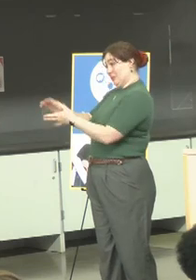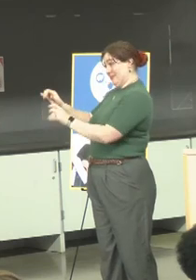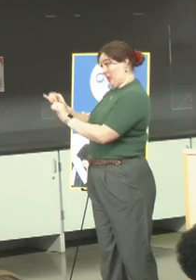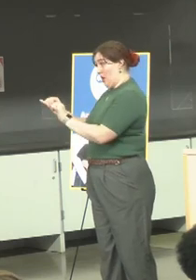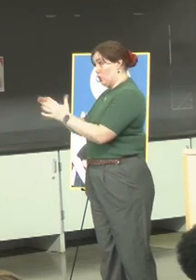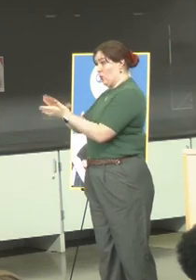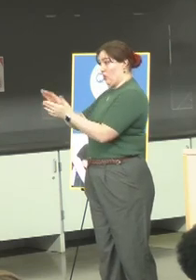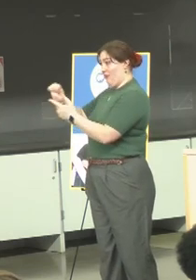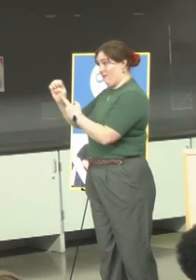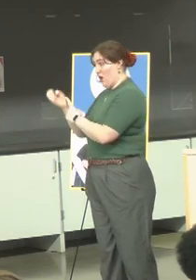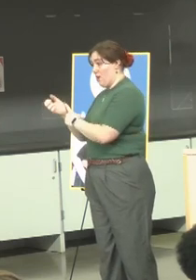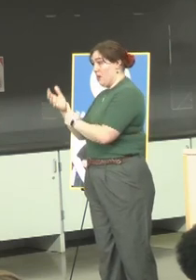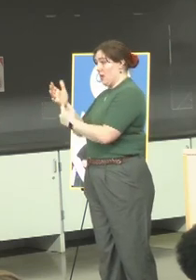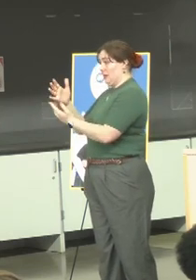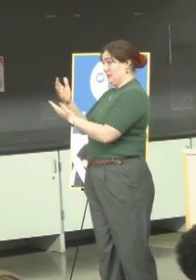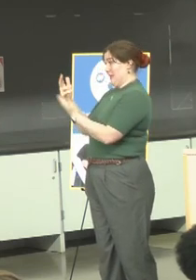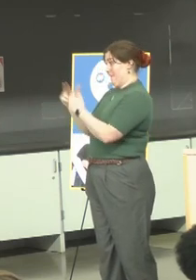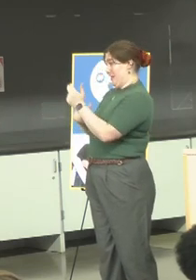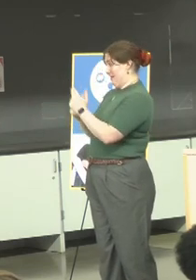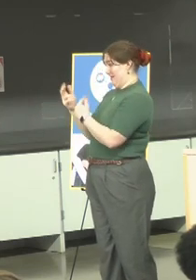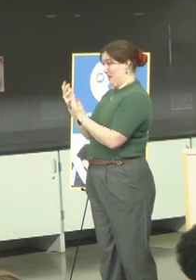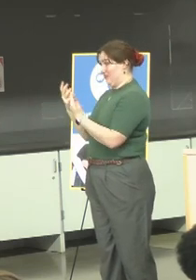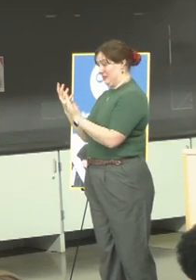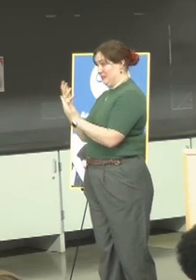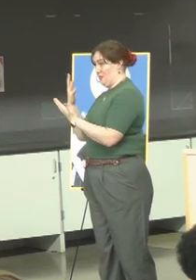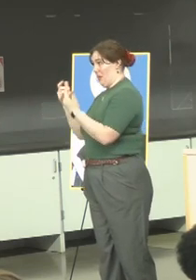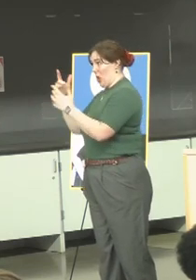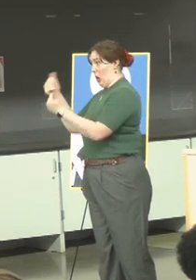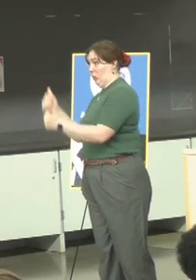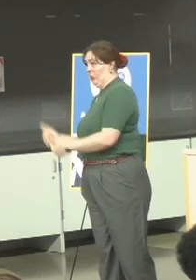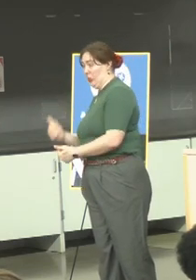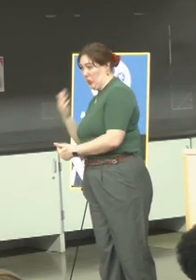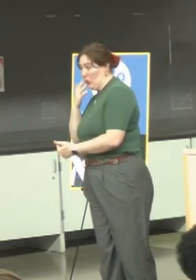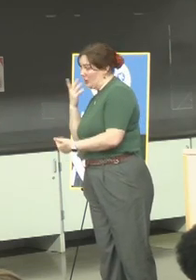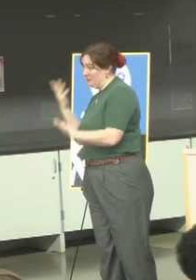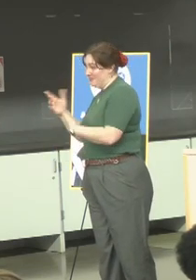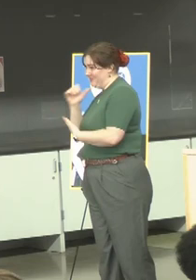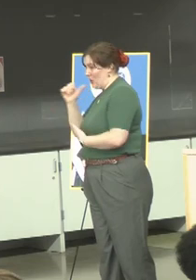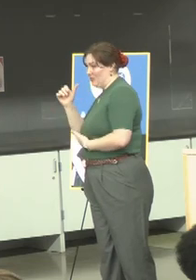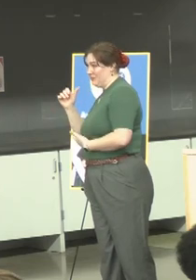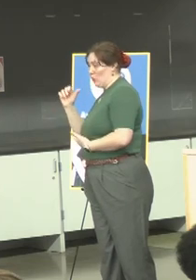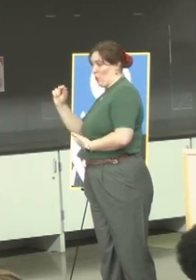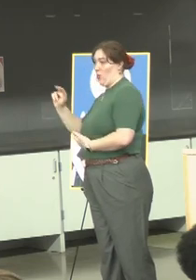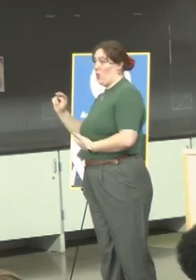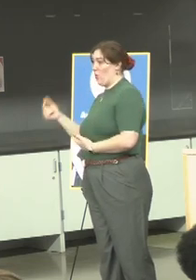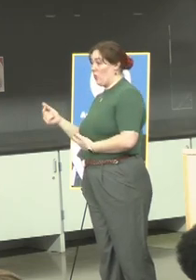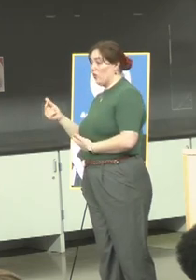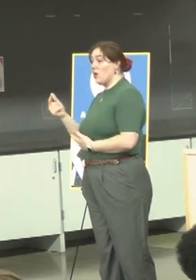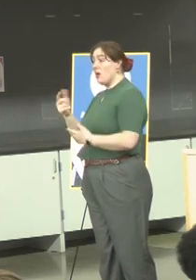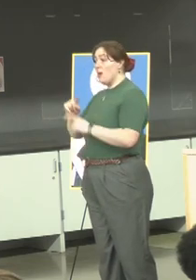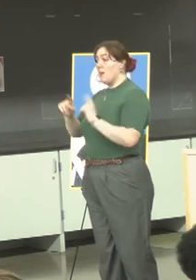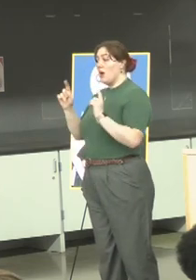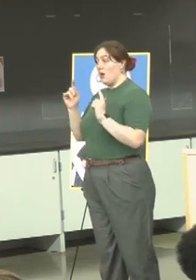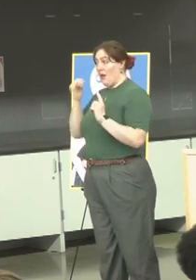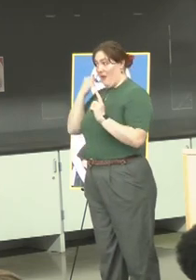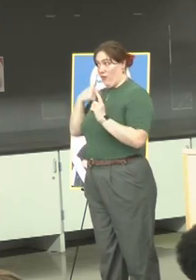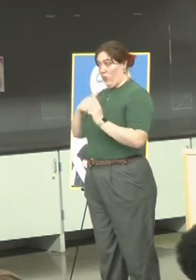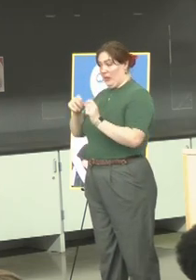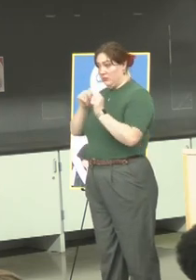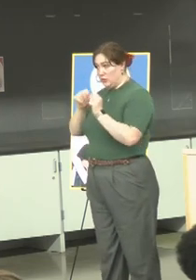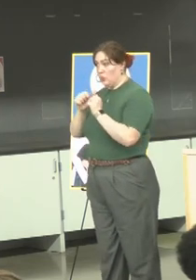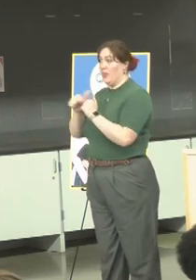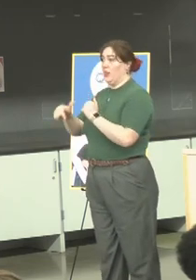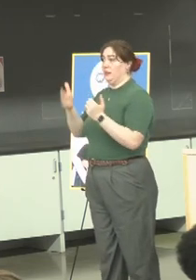building condition, you know, Seattle Public Schools will still be, if we pursue this